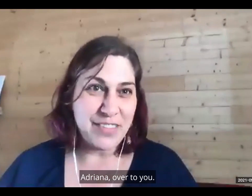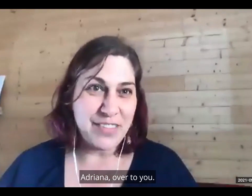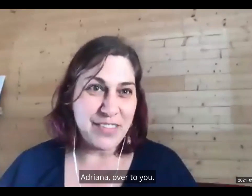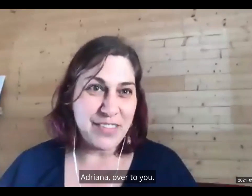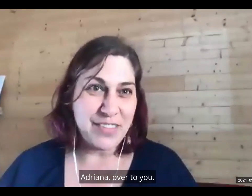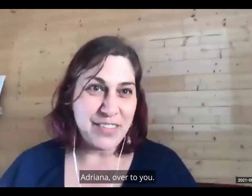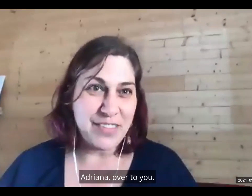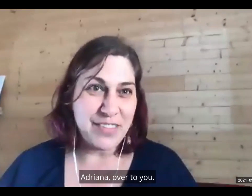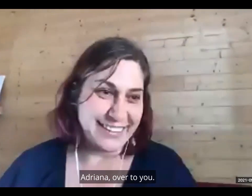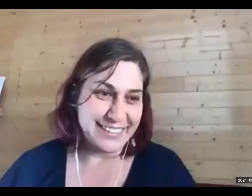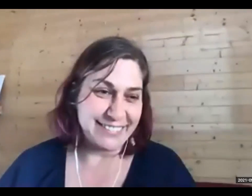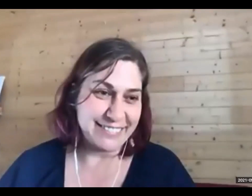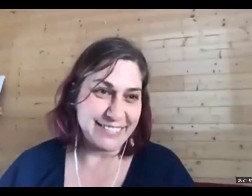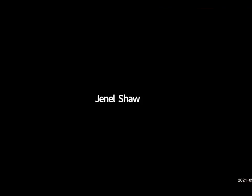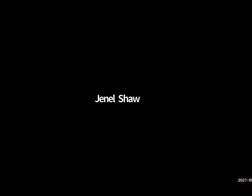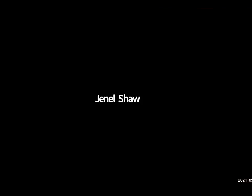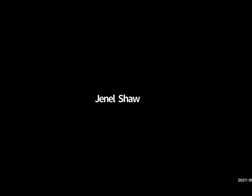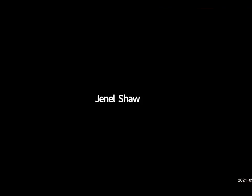Adriana, over to you.